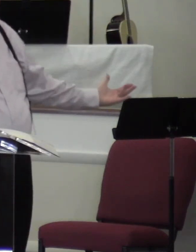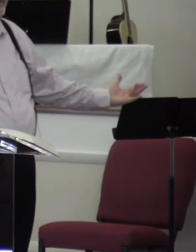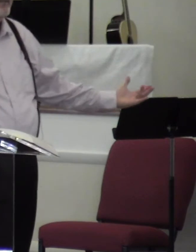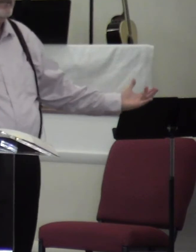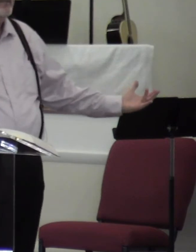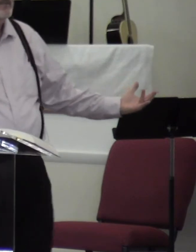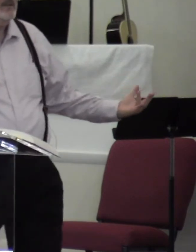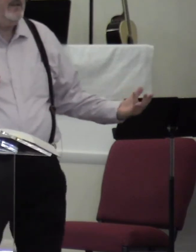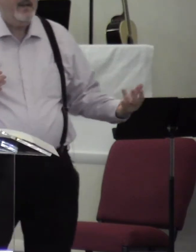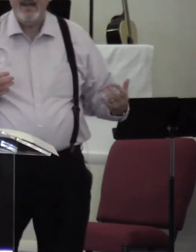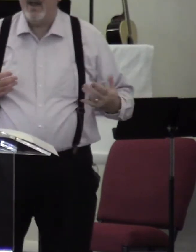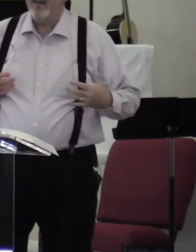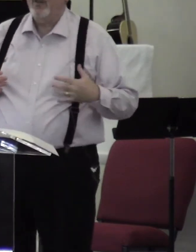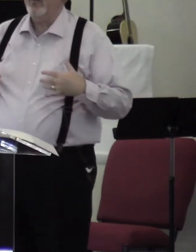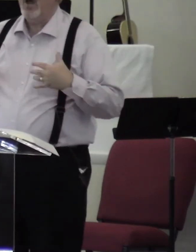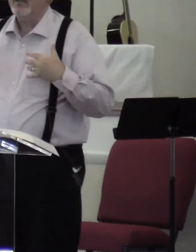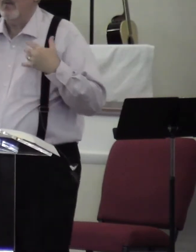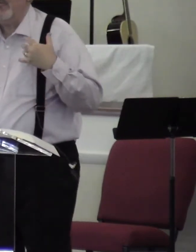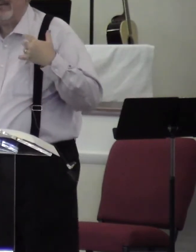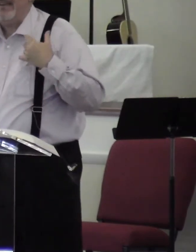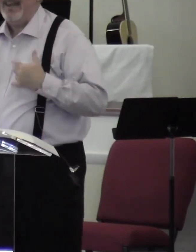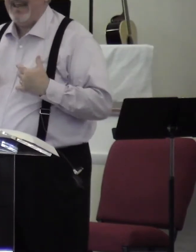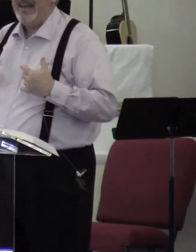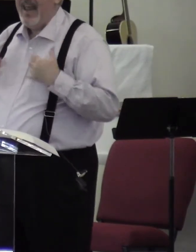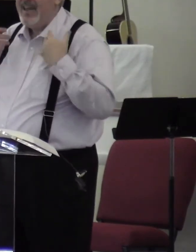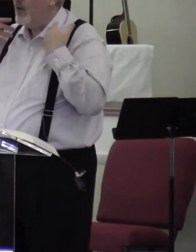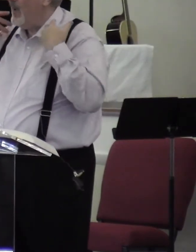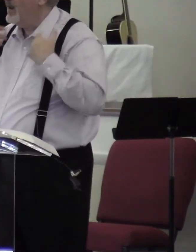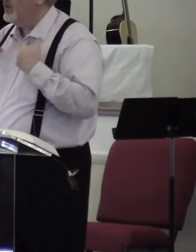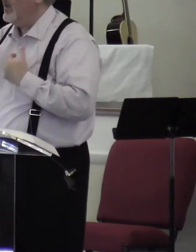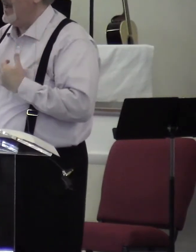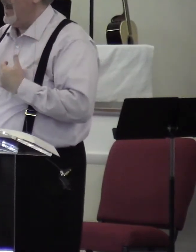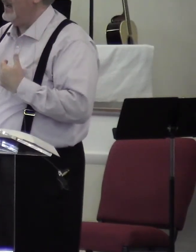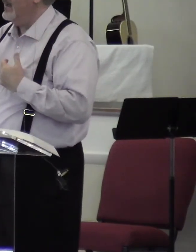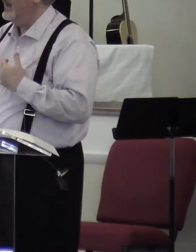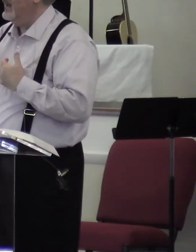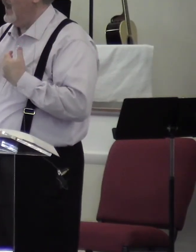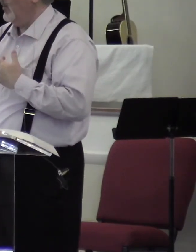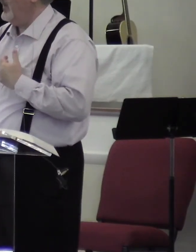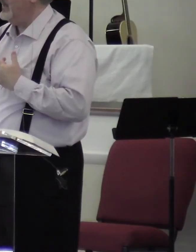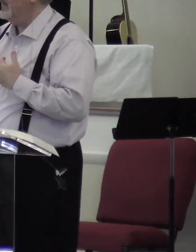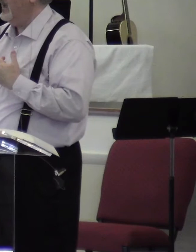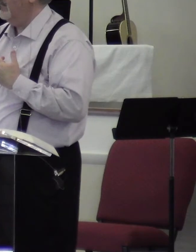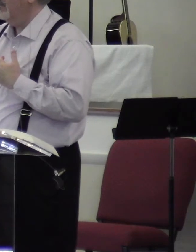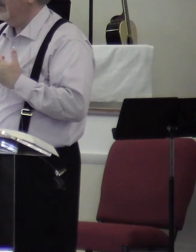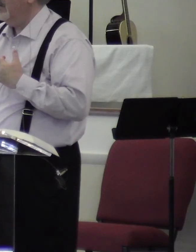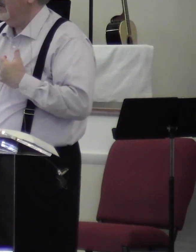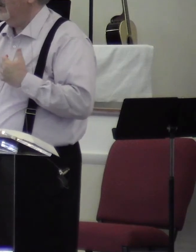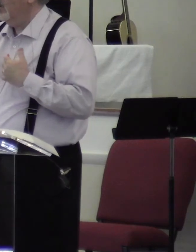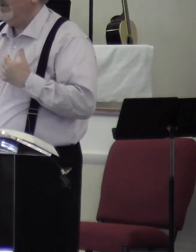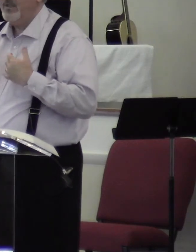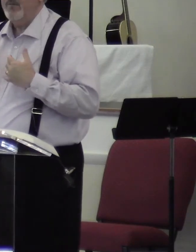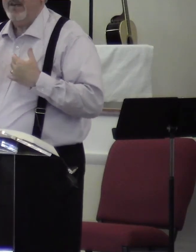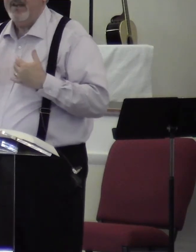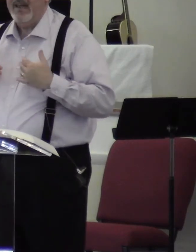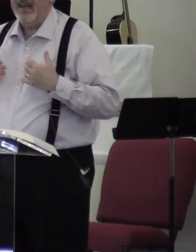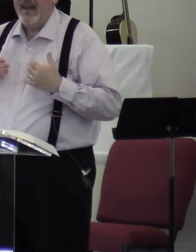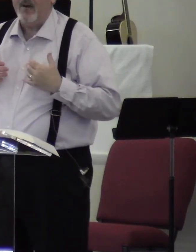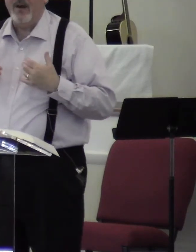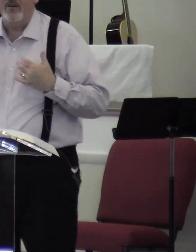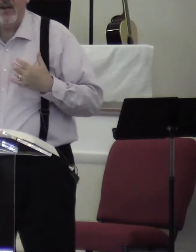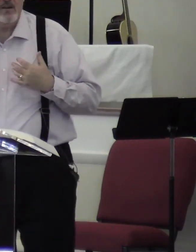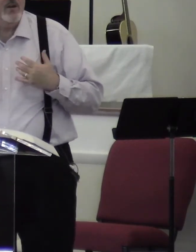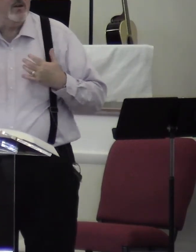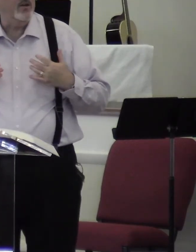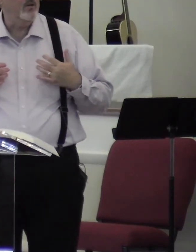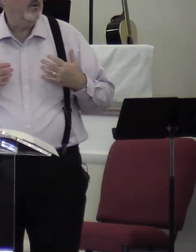of life. Now, if you've got something dead hanging around your neck, that old dead self, what is something dead hanging